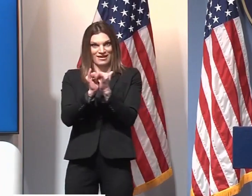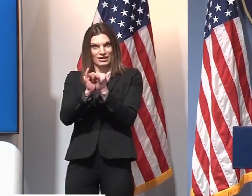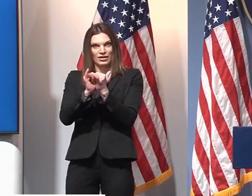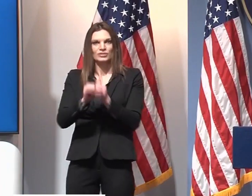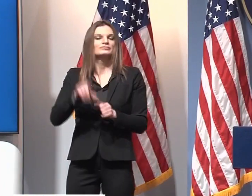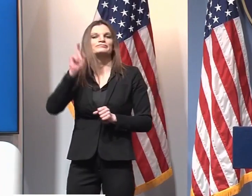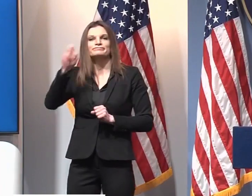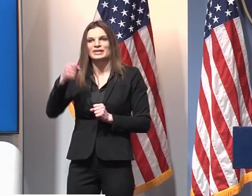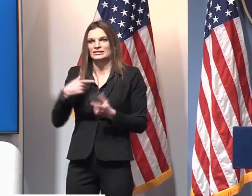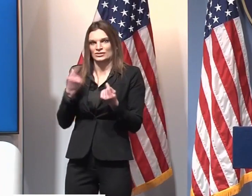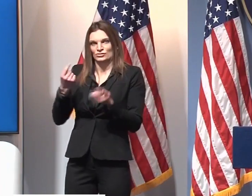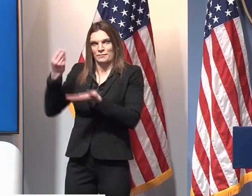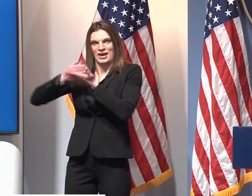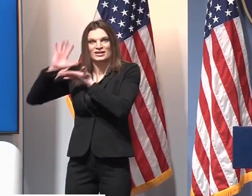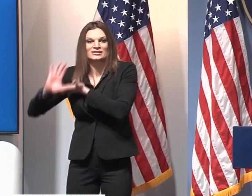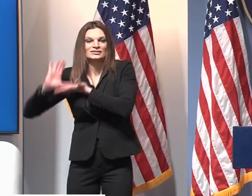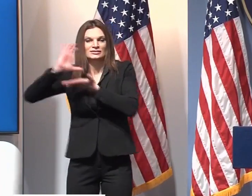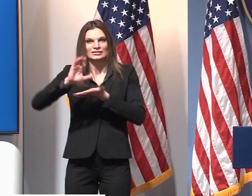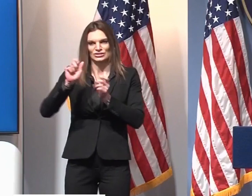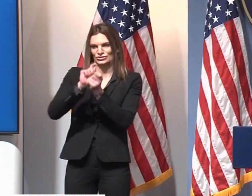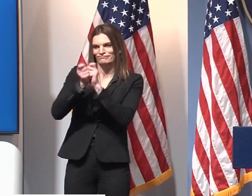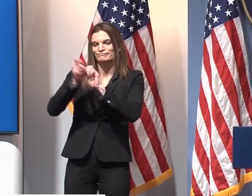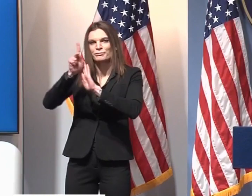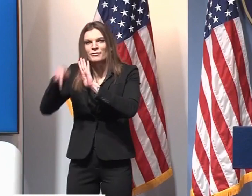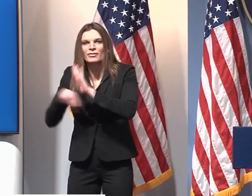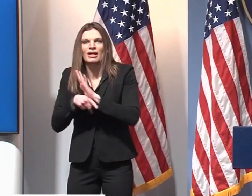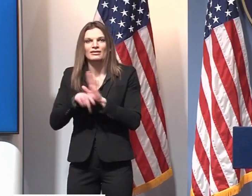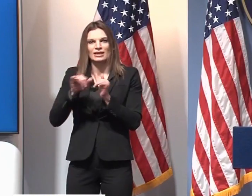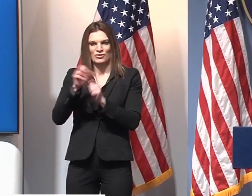a significant statewide investment.